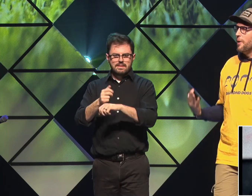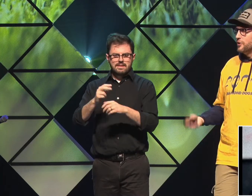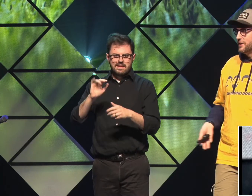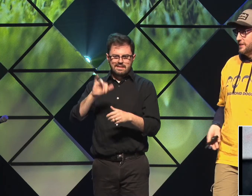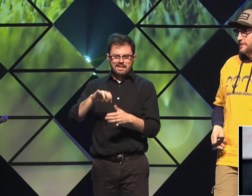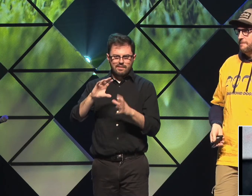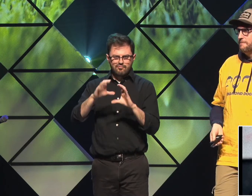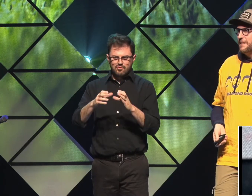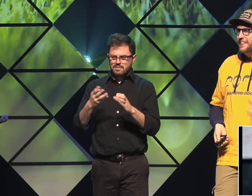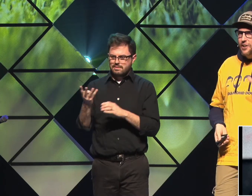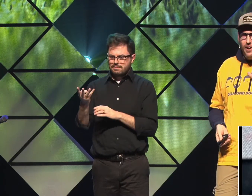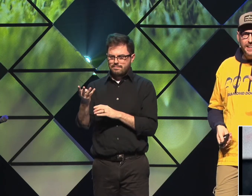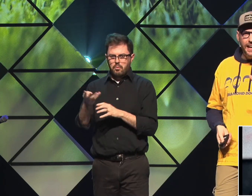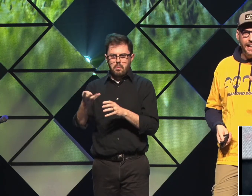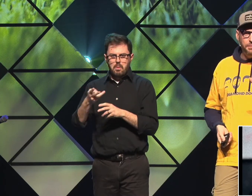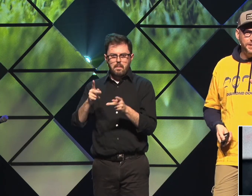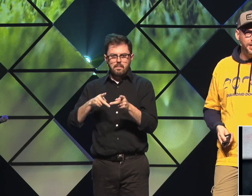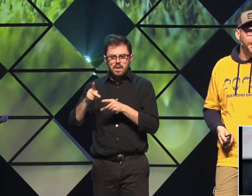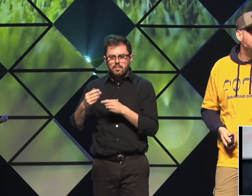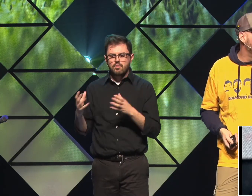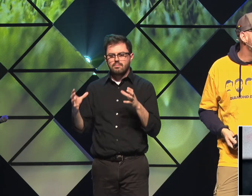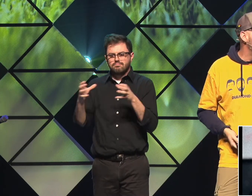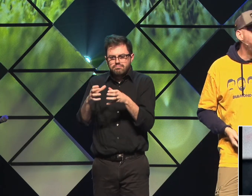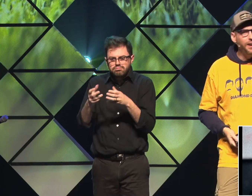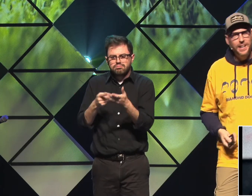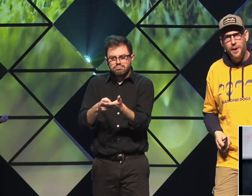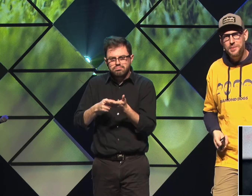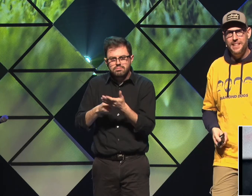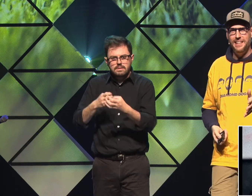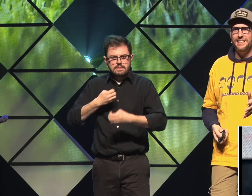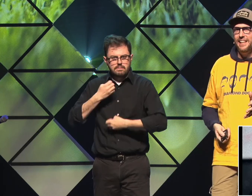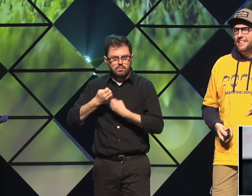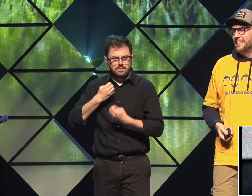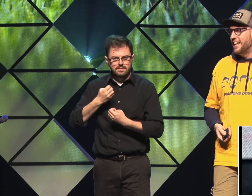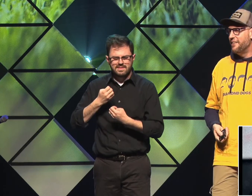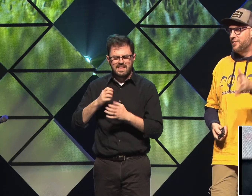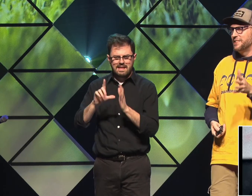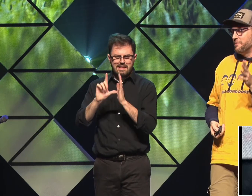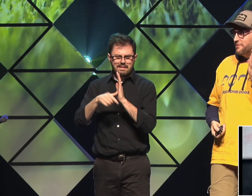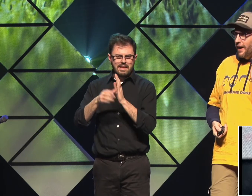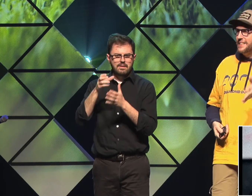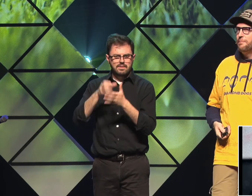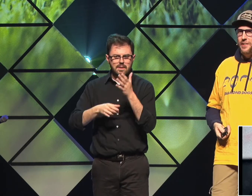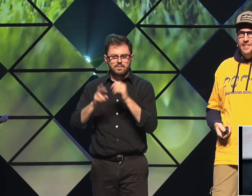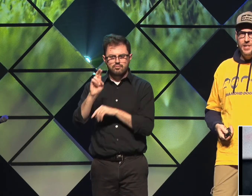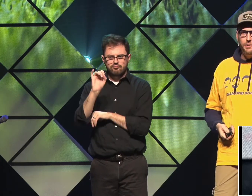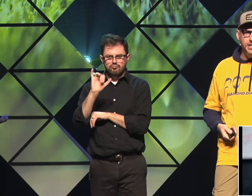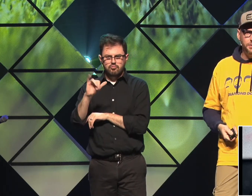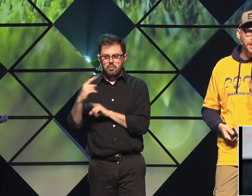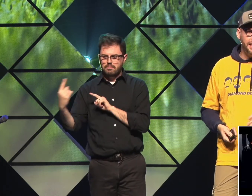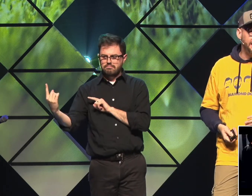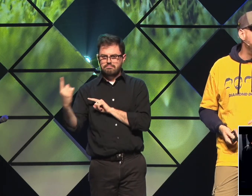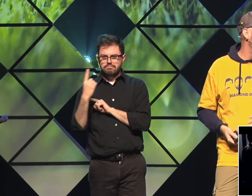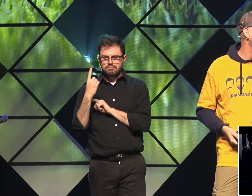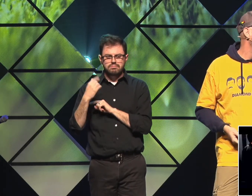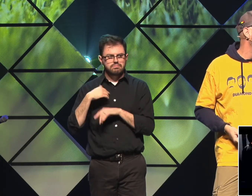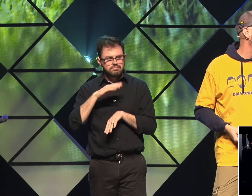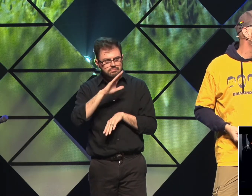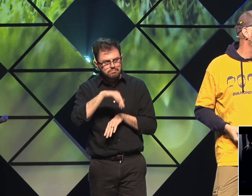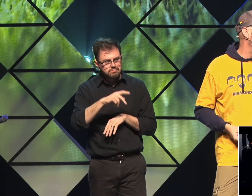their emotions. Later on in that episode, Roy comes in to Ted for some advice about the situation with